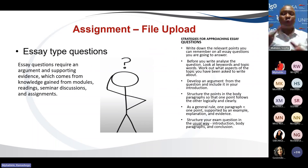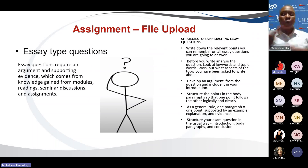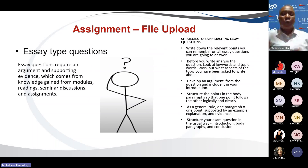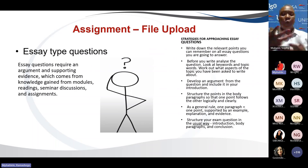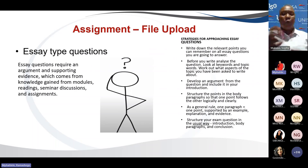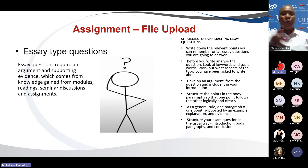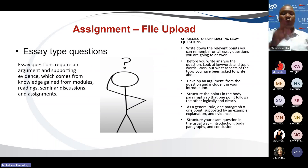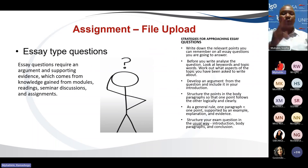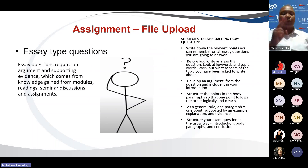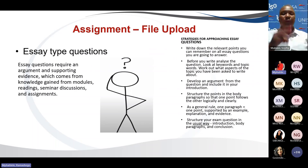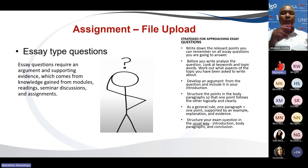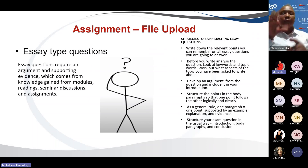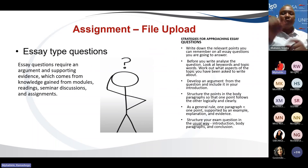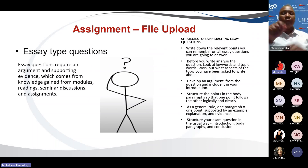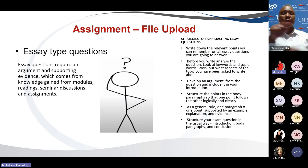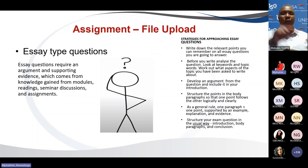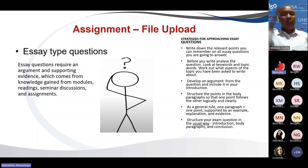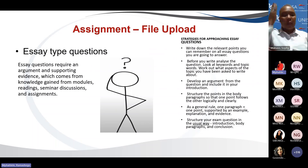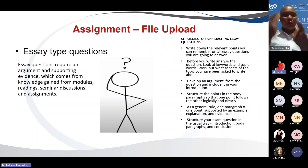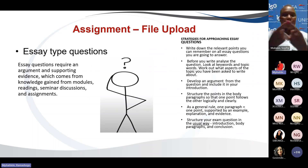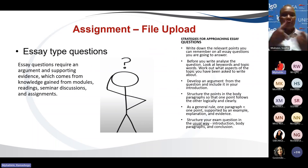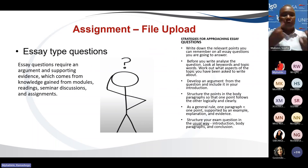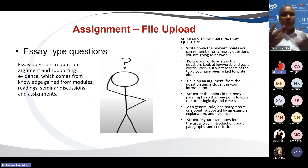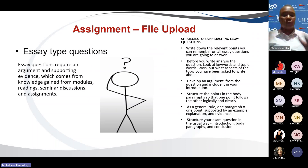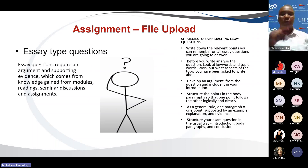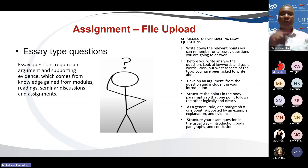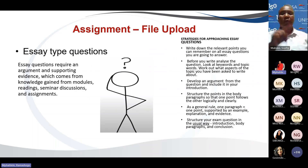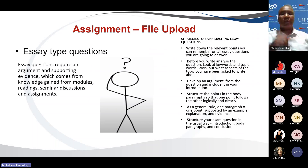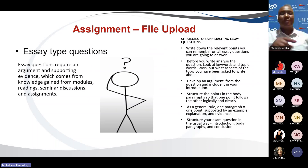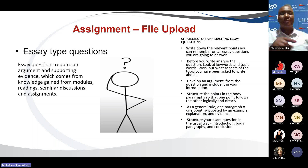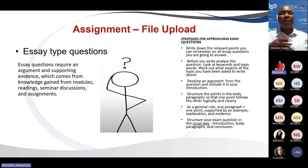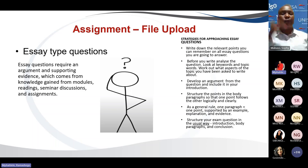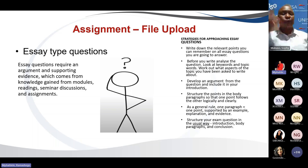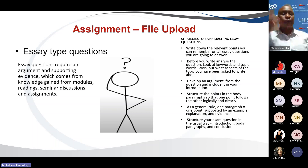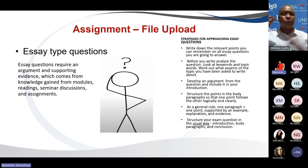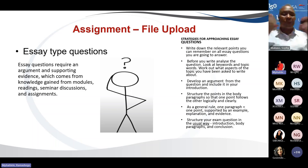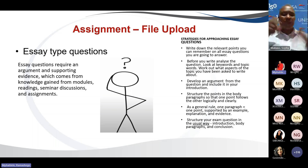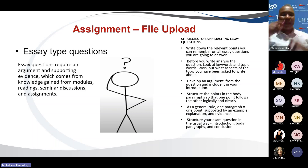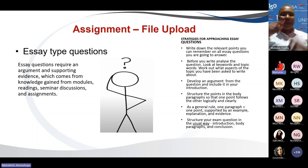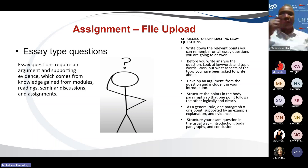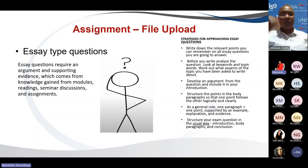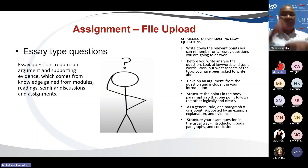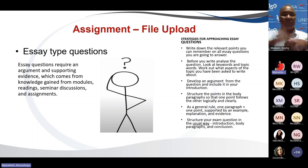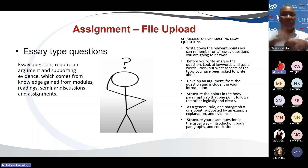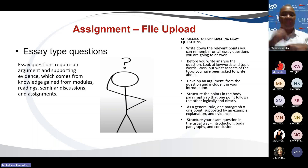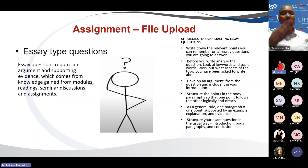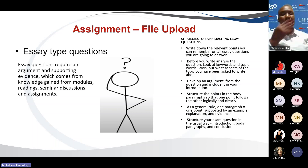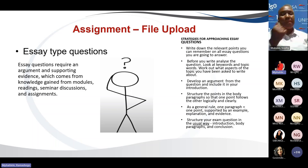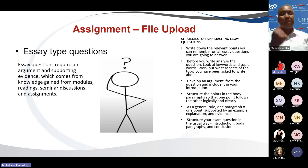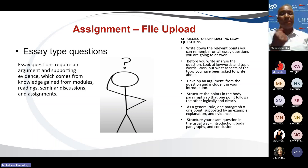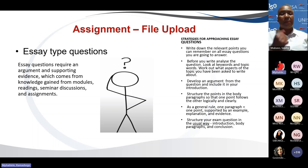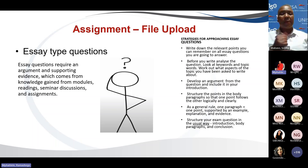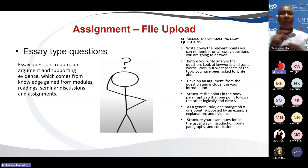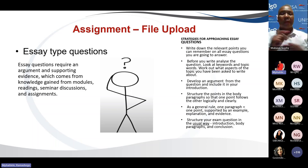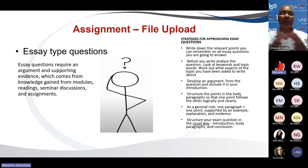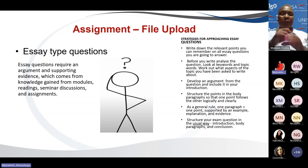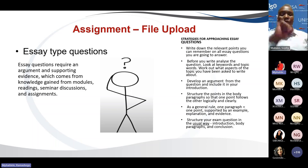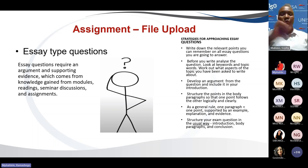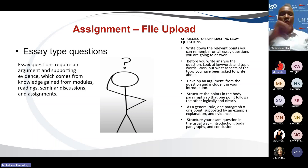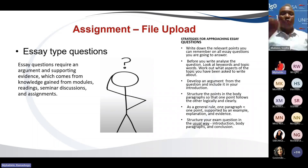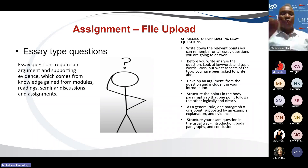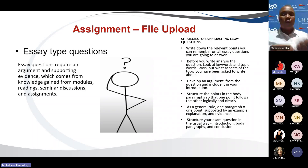again, you get that knowledge from. If you are hearing this for the first time, please log on to your module and